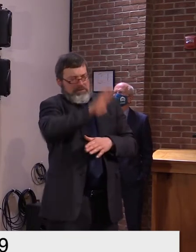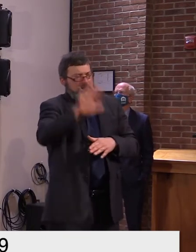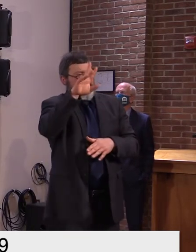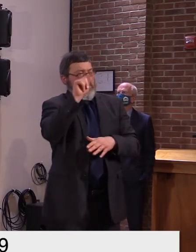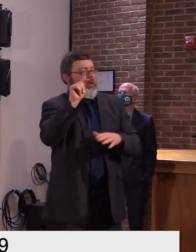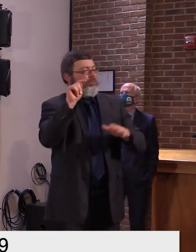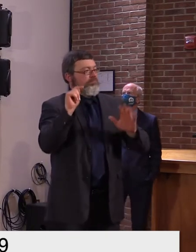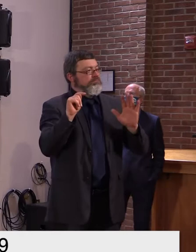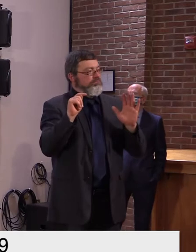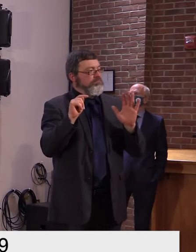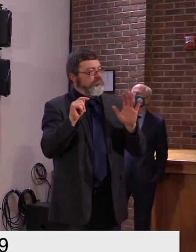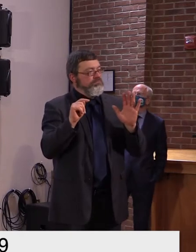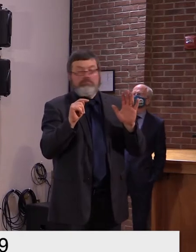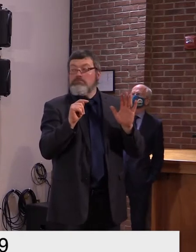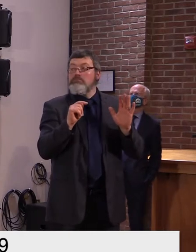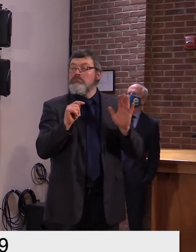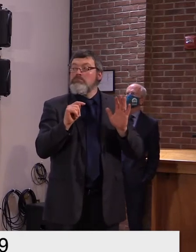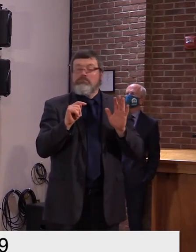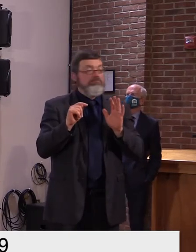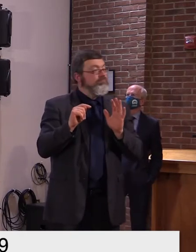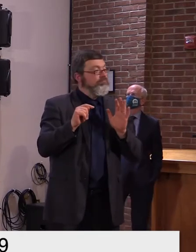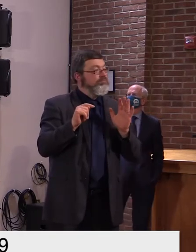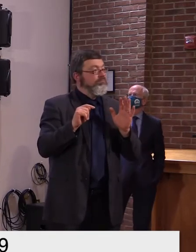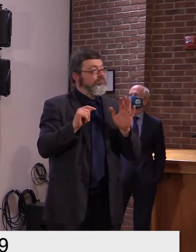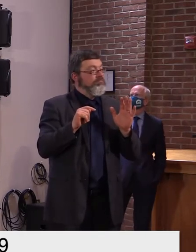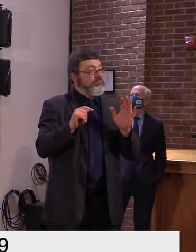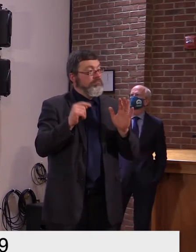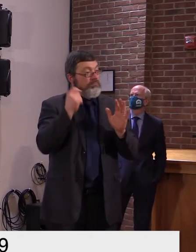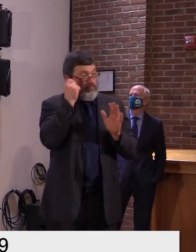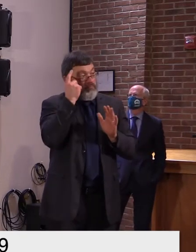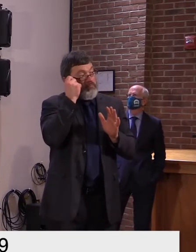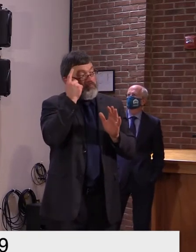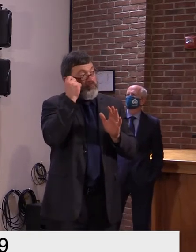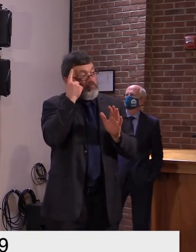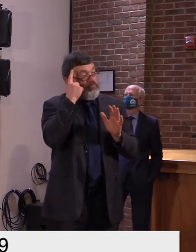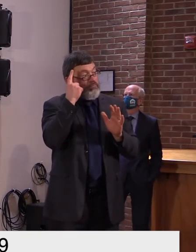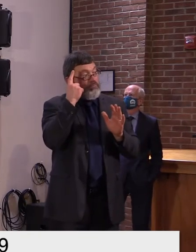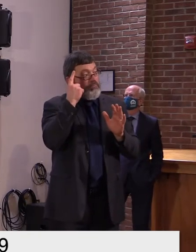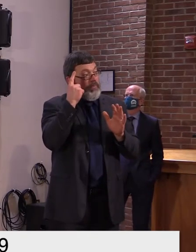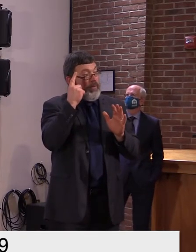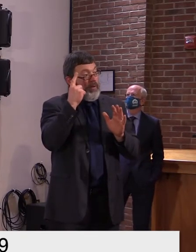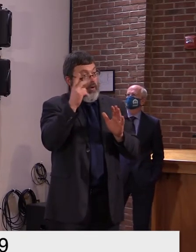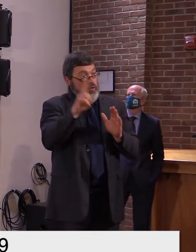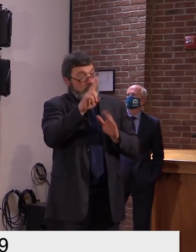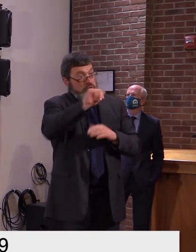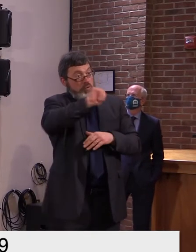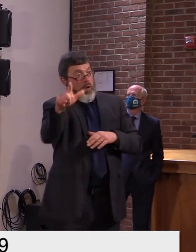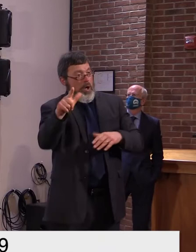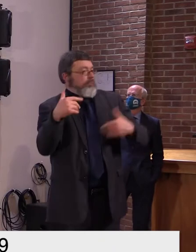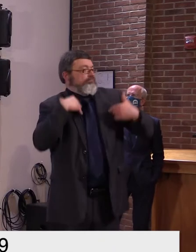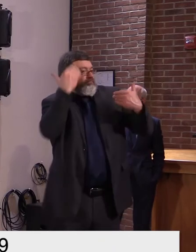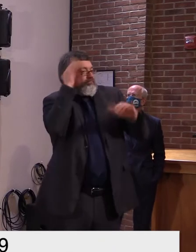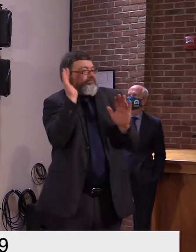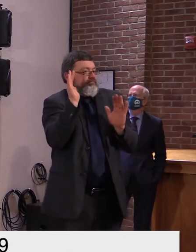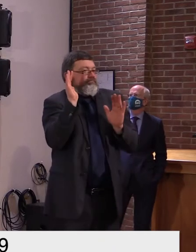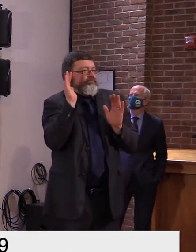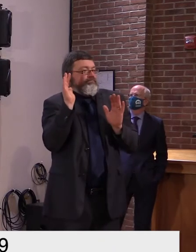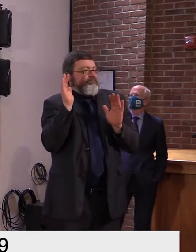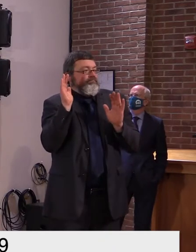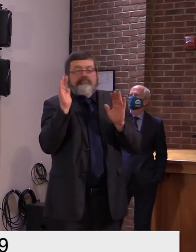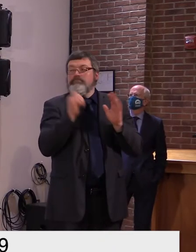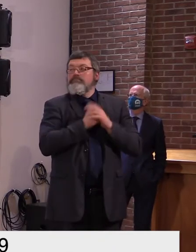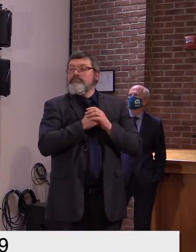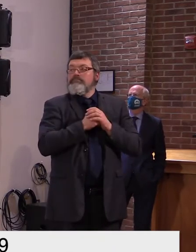I have to say the uptake of actually use of this has not been huge, and that's a problem not